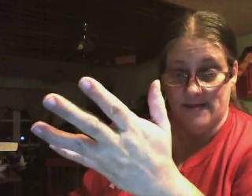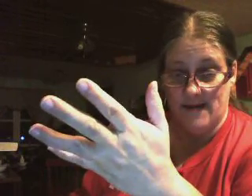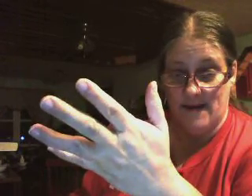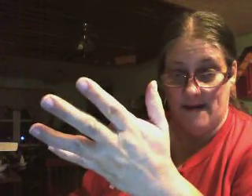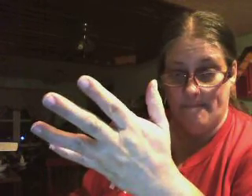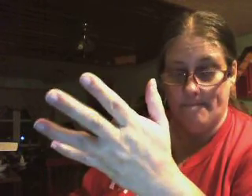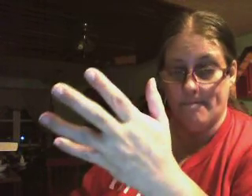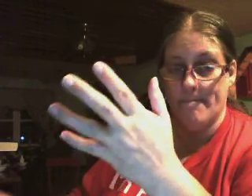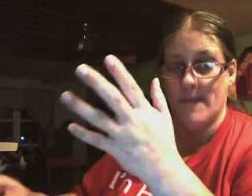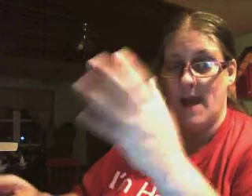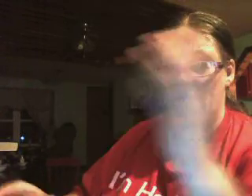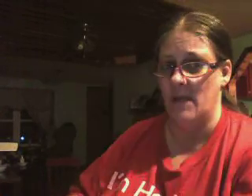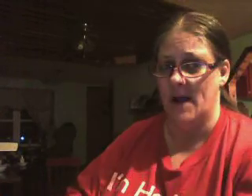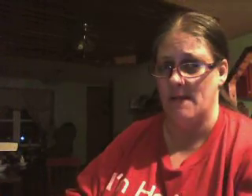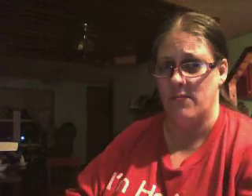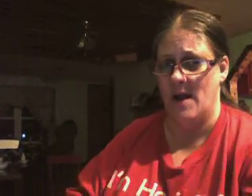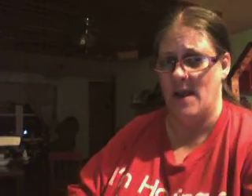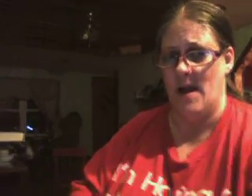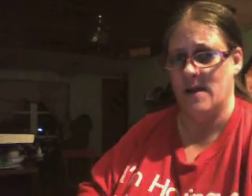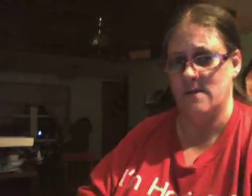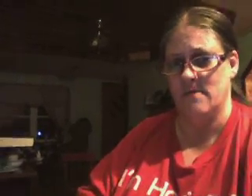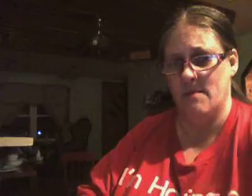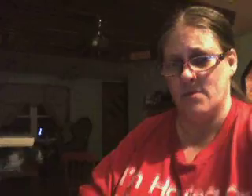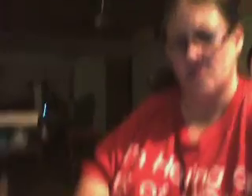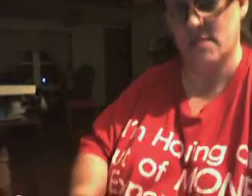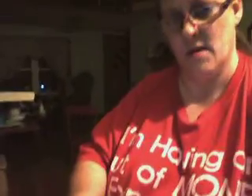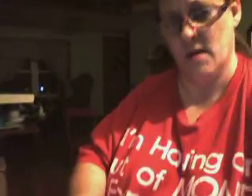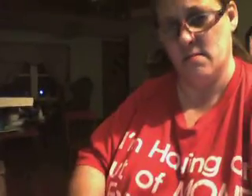Valentine's time. I don't like that bright light. That bugs me.